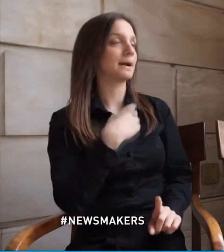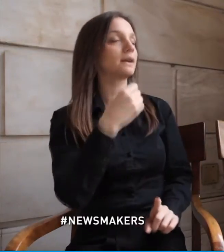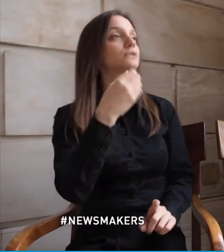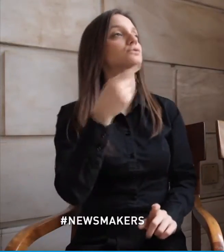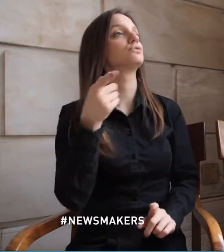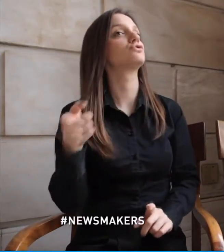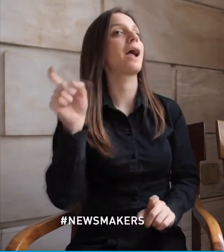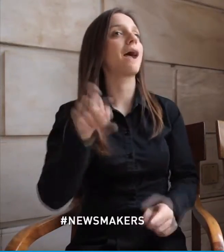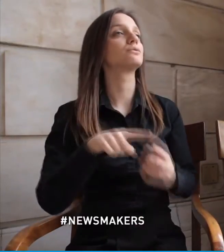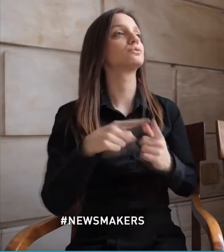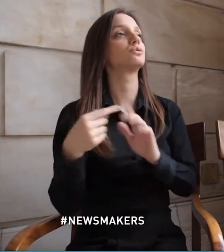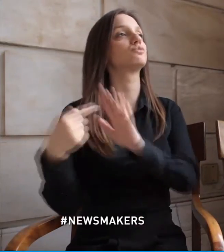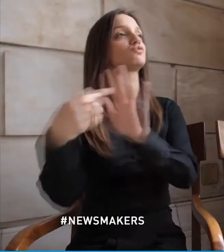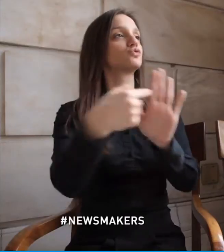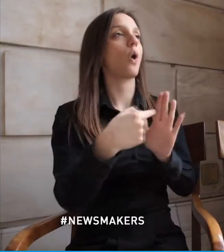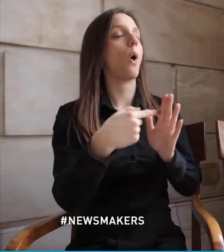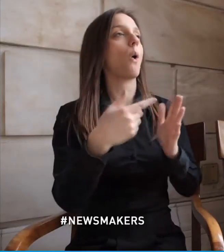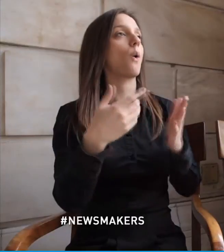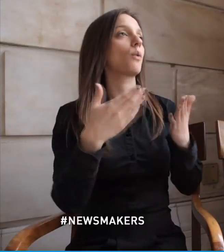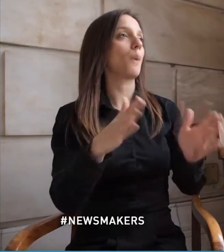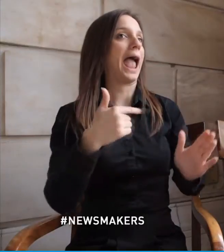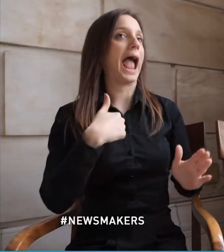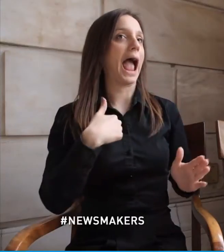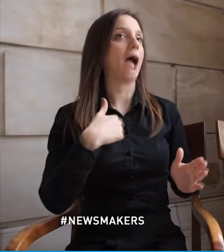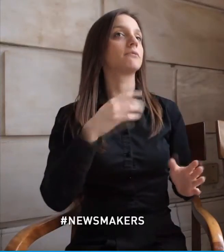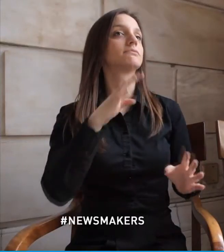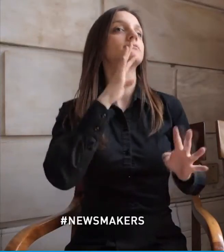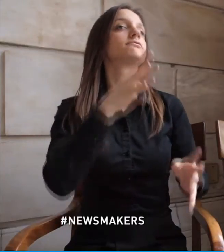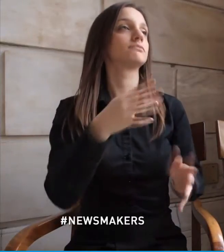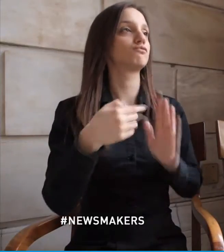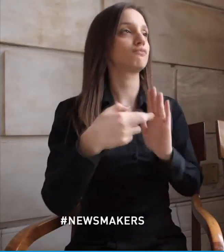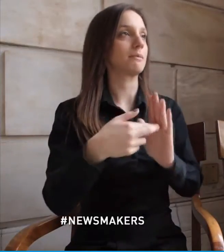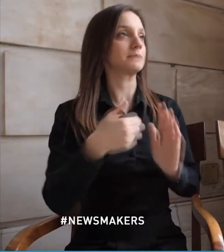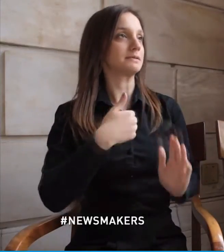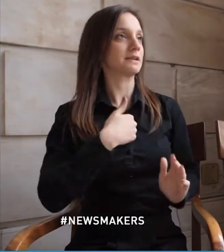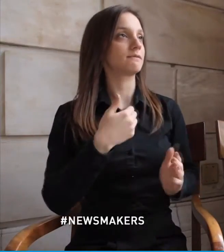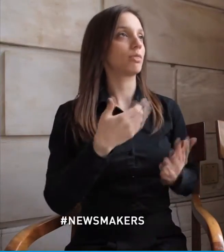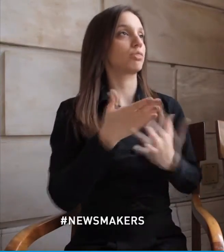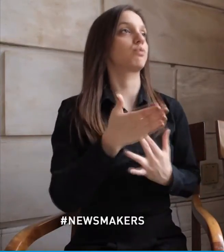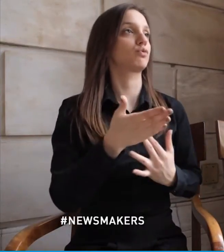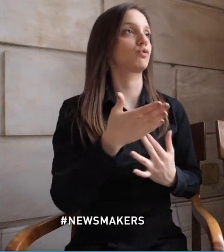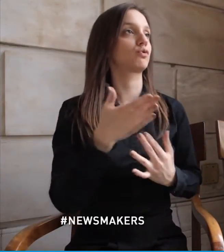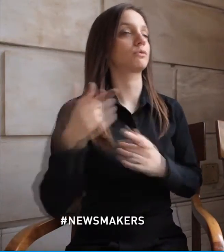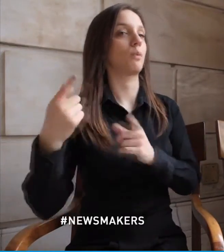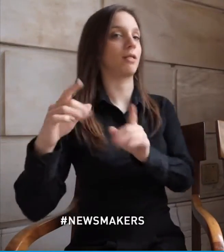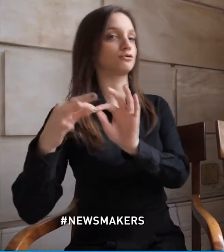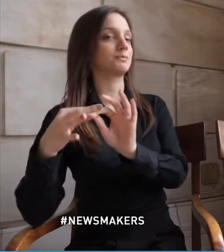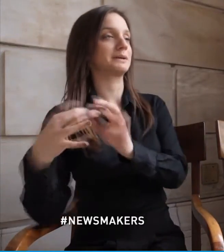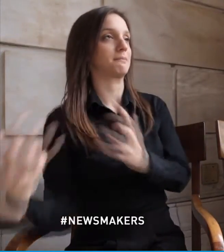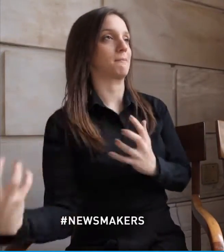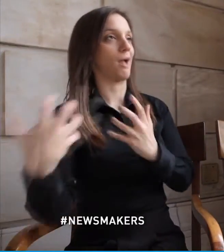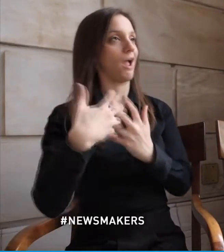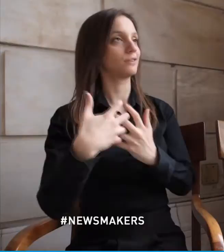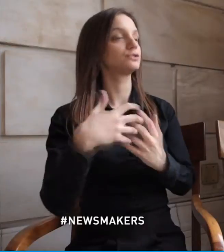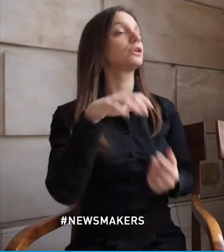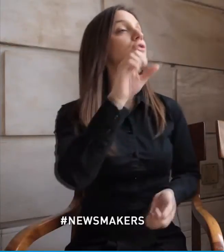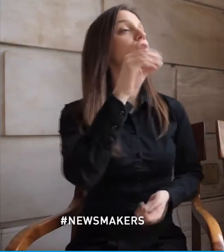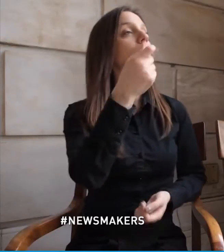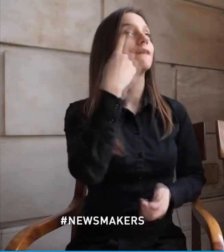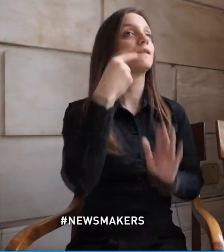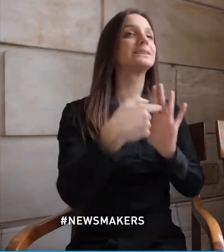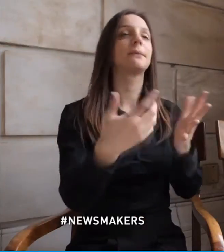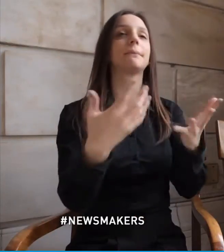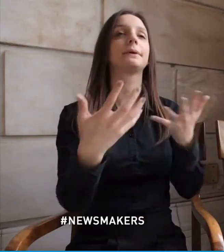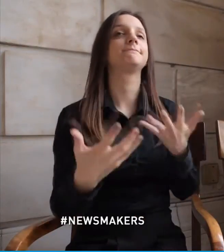to show the way that I represent myself through her interpretation. And so, for